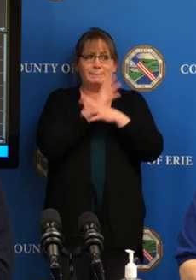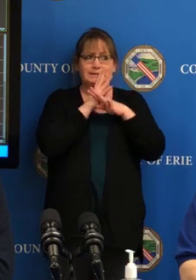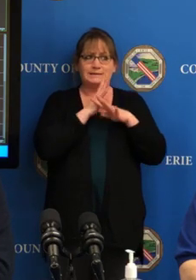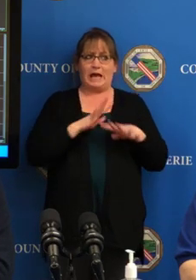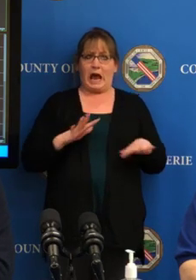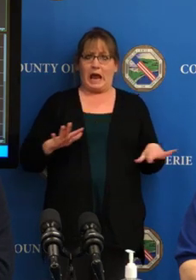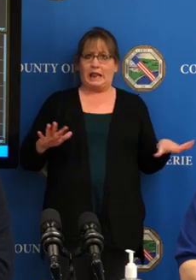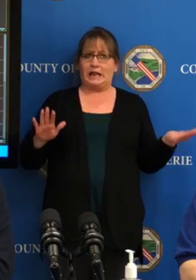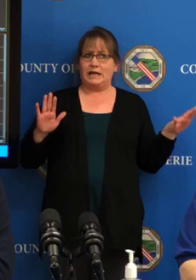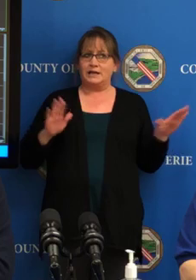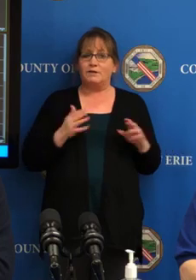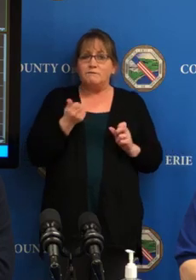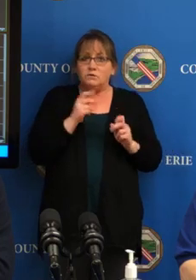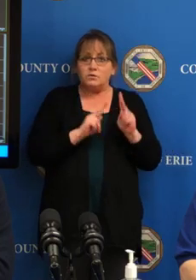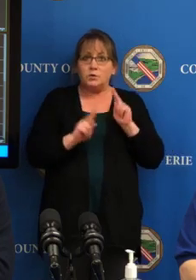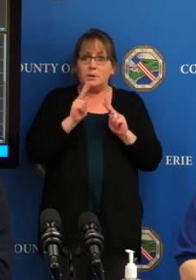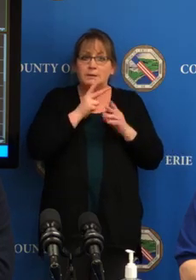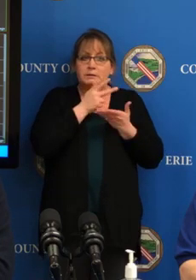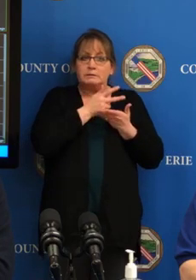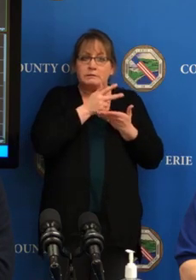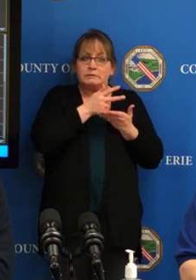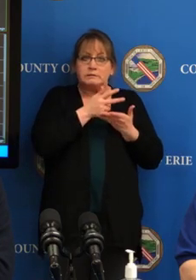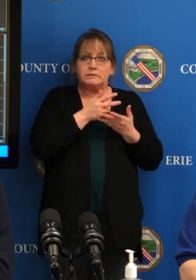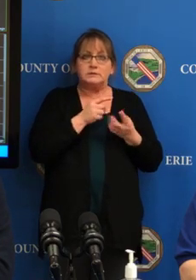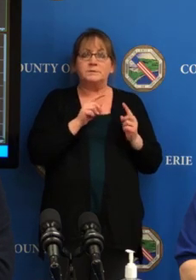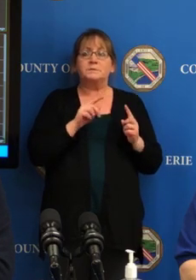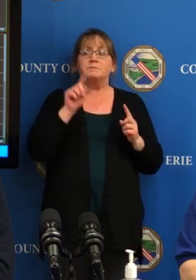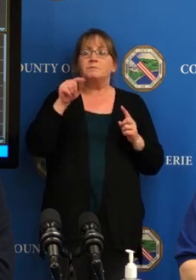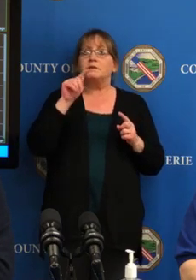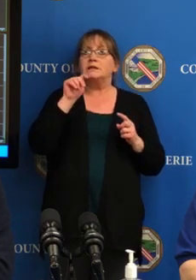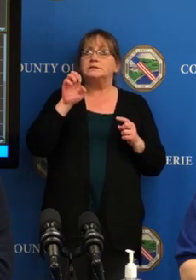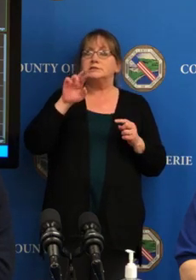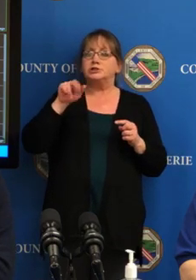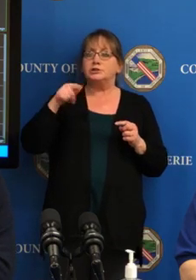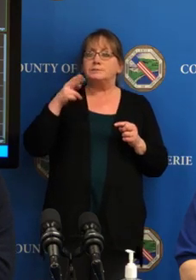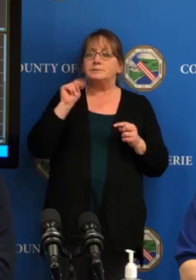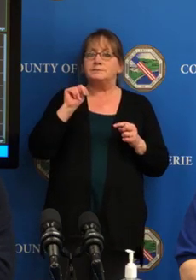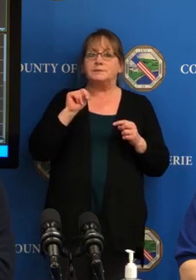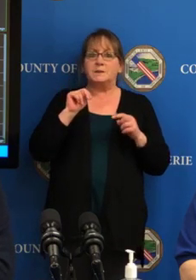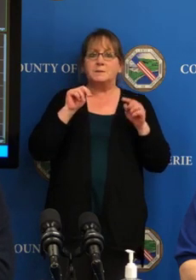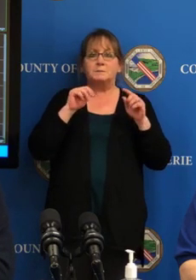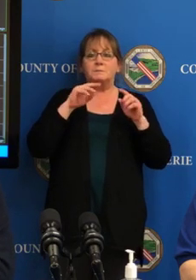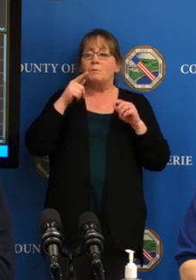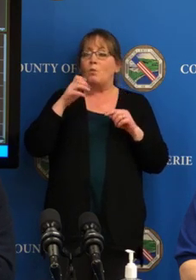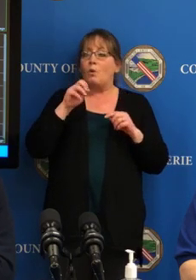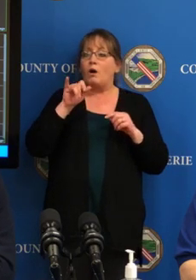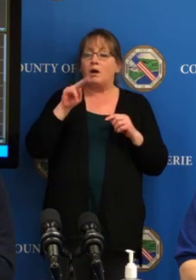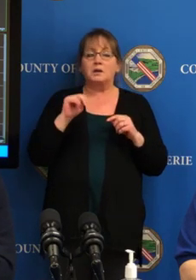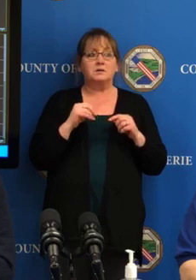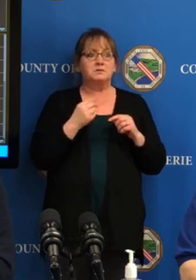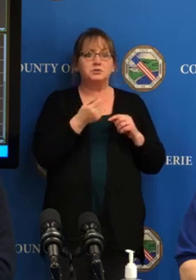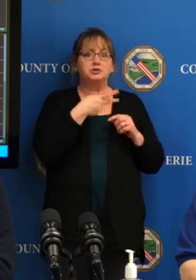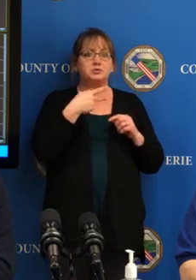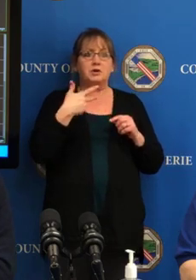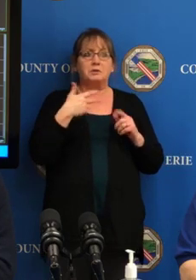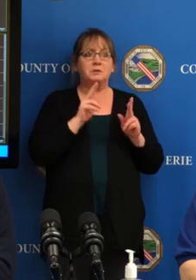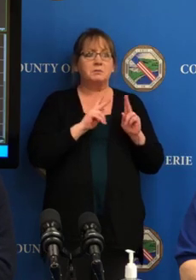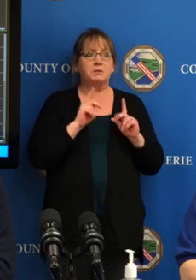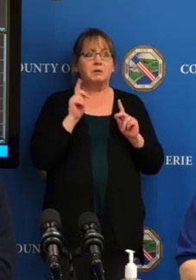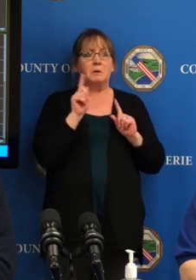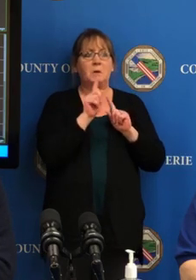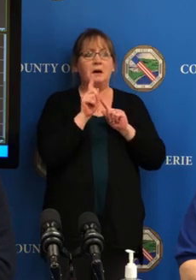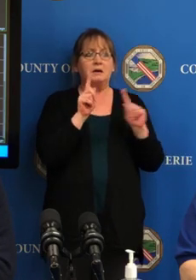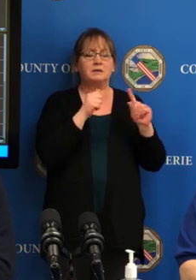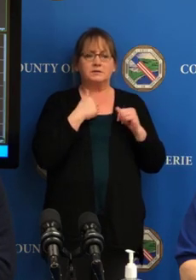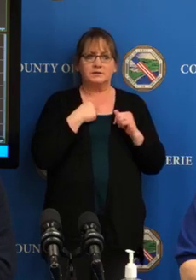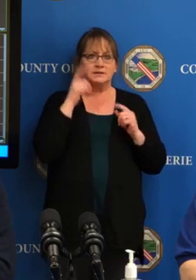they pulled into the parking lot. They went to Terrapin Point. There were only a few people walking around, and we got one of the natural wonders of the world. So it sounds